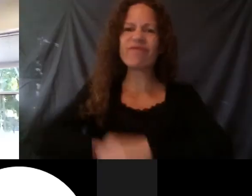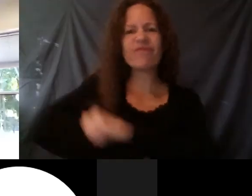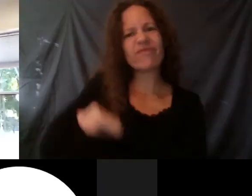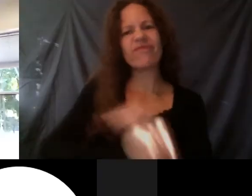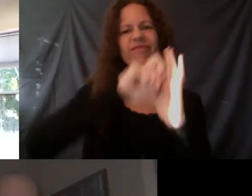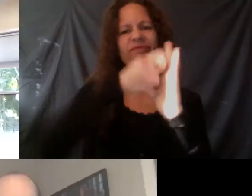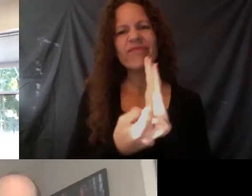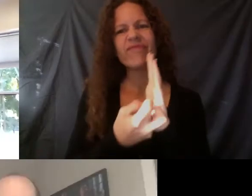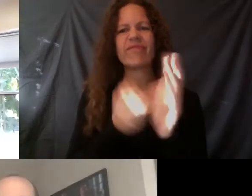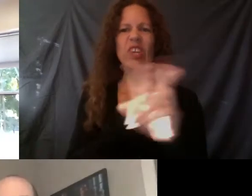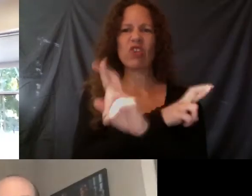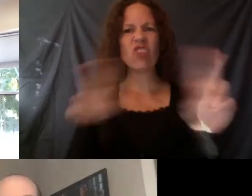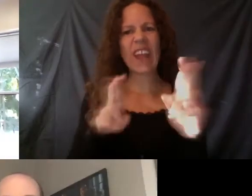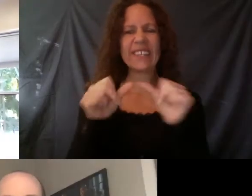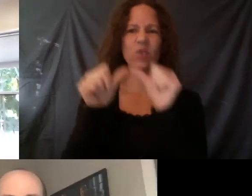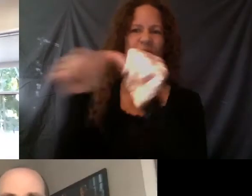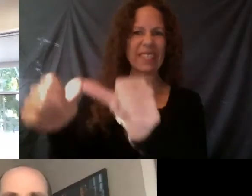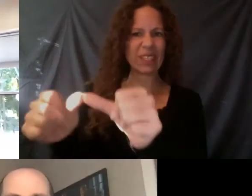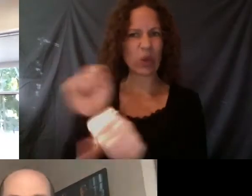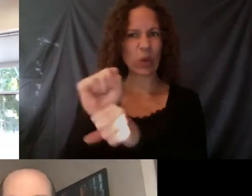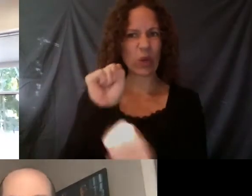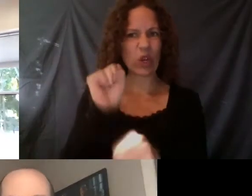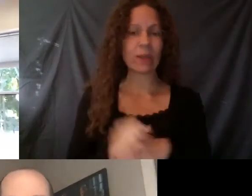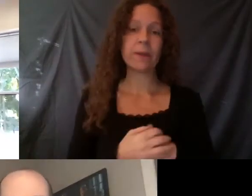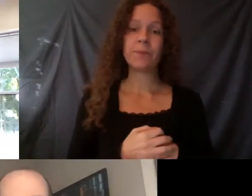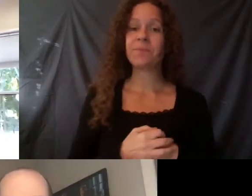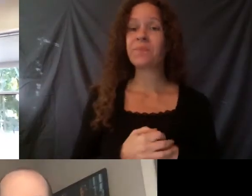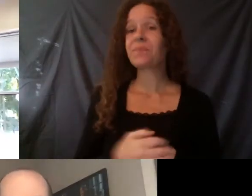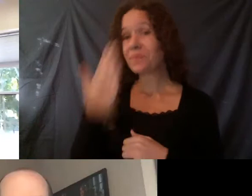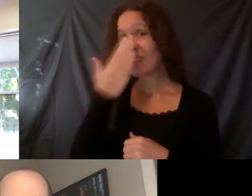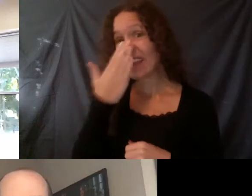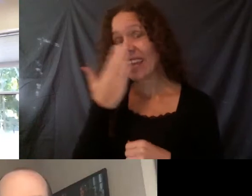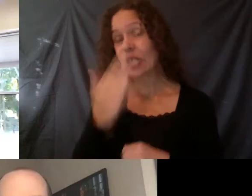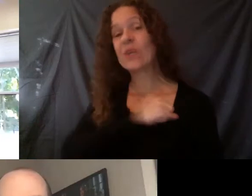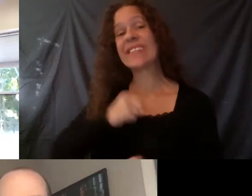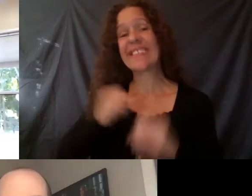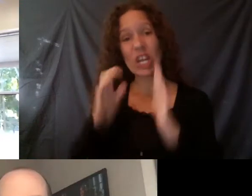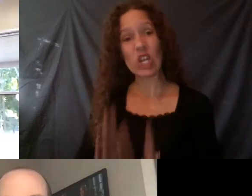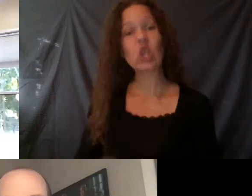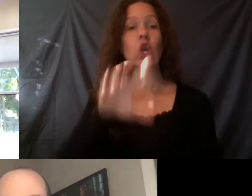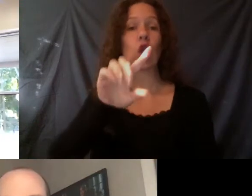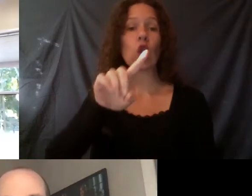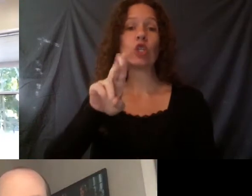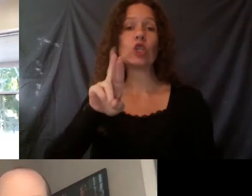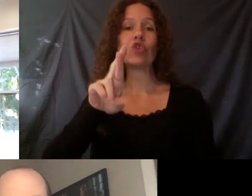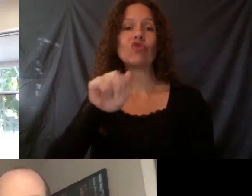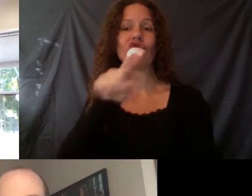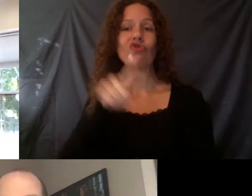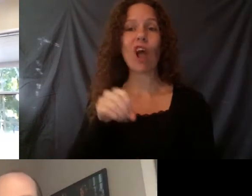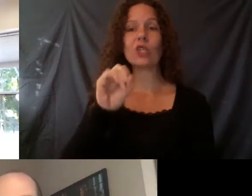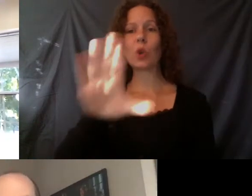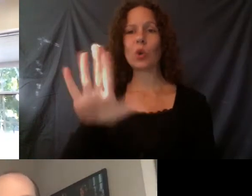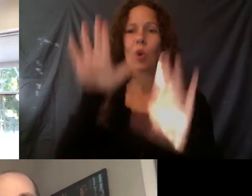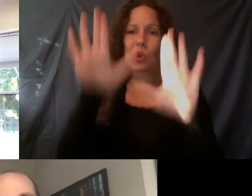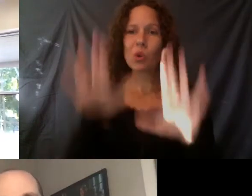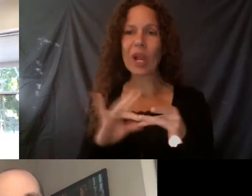you. All right, thank you. Thank you, Senator Durazo, for your great words and reminding us not